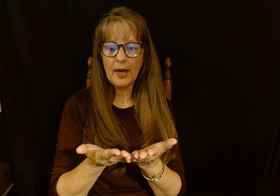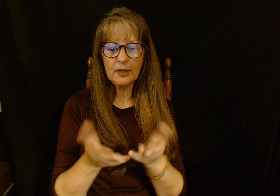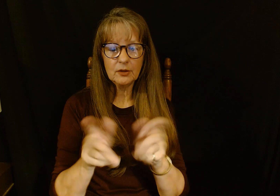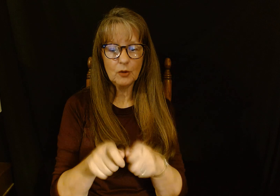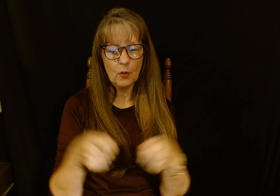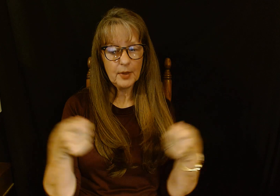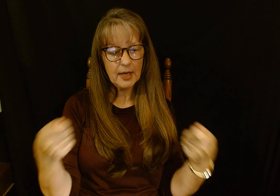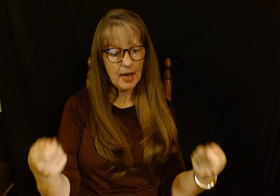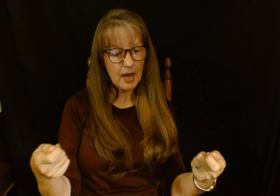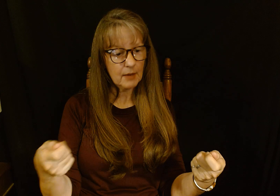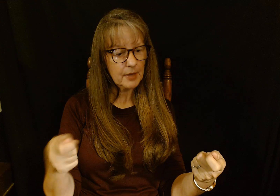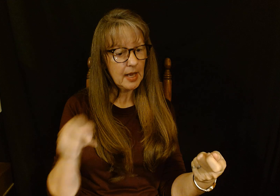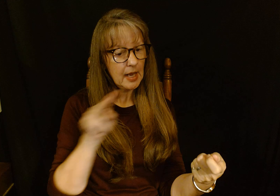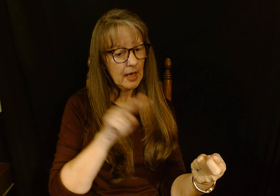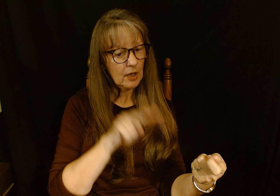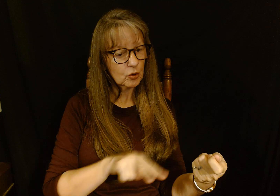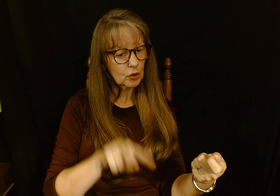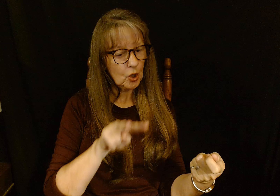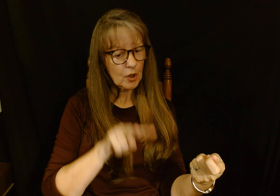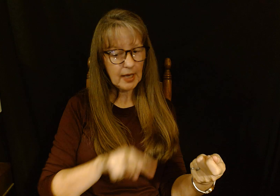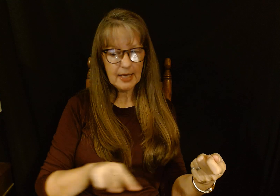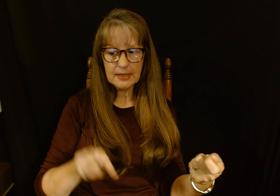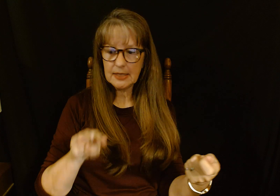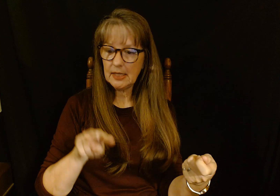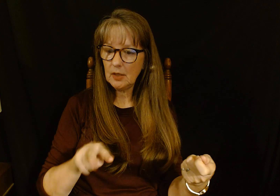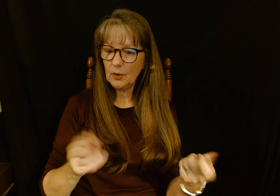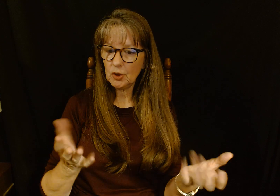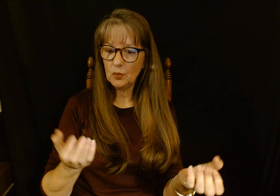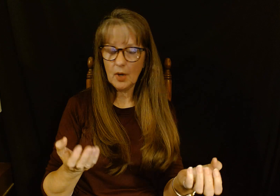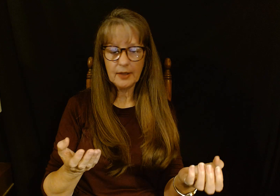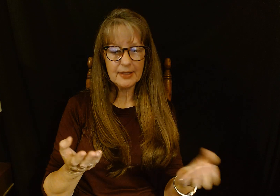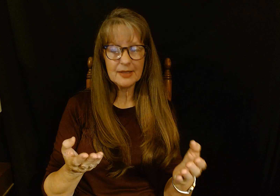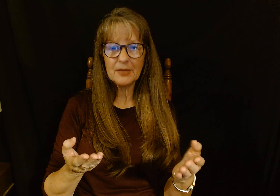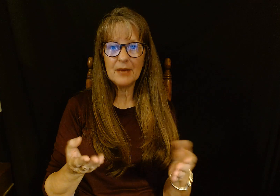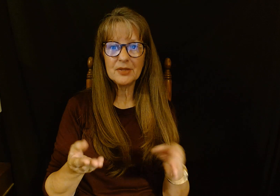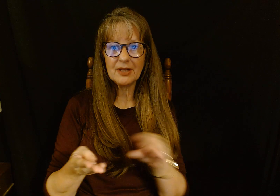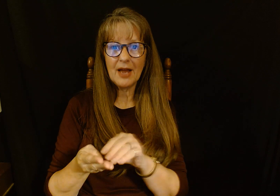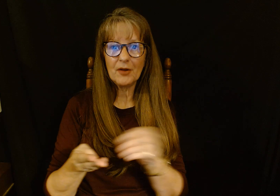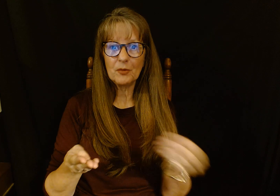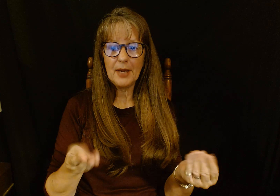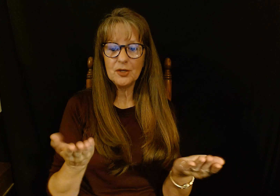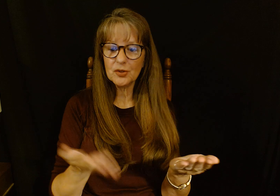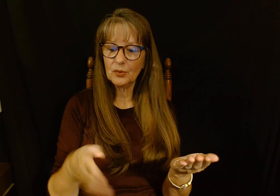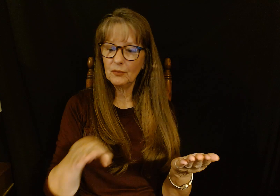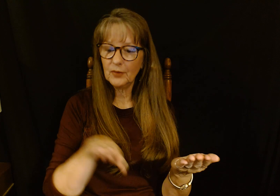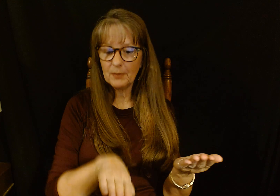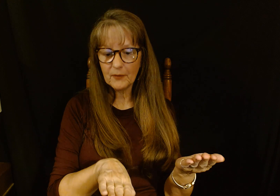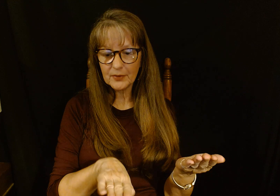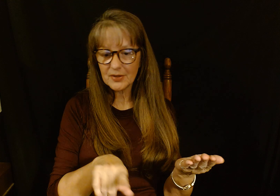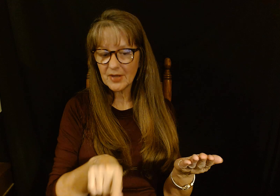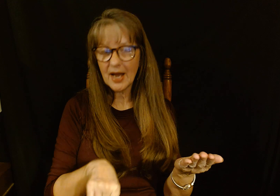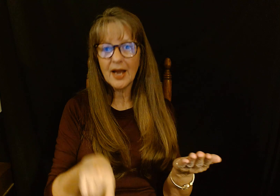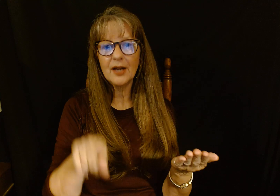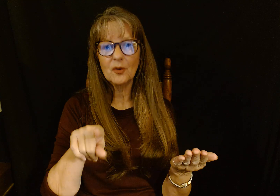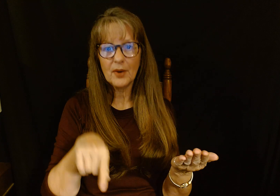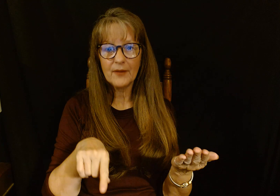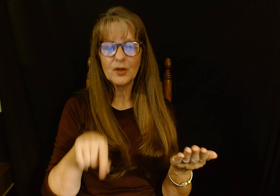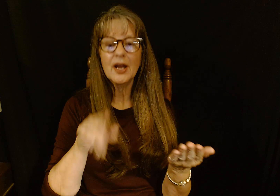You open it up and you look and see what you want. And sometimes it'll have other pages or you flip over to the side or whatever.